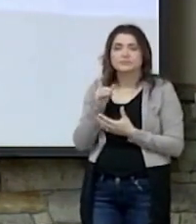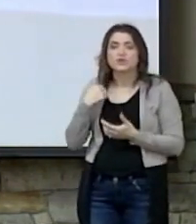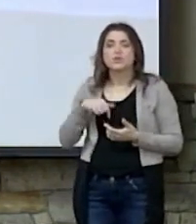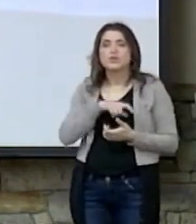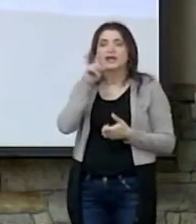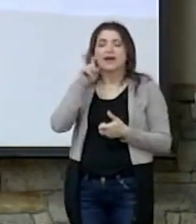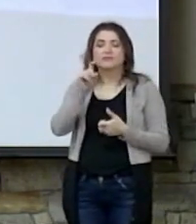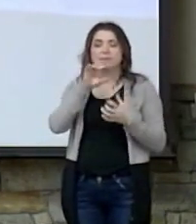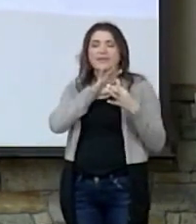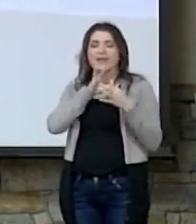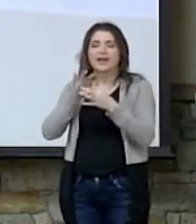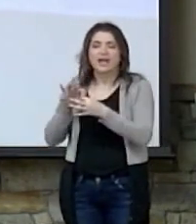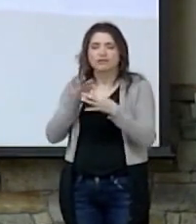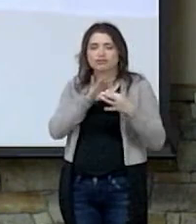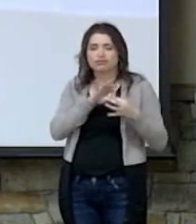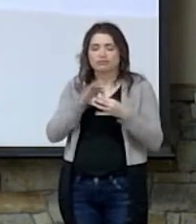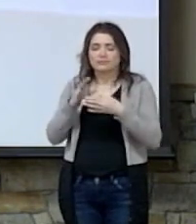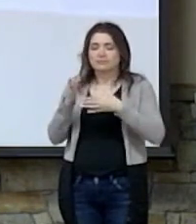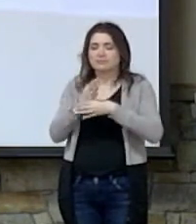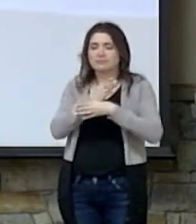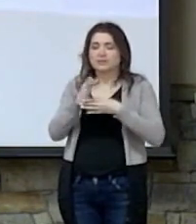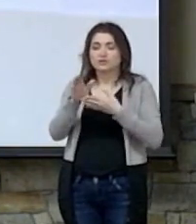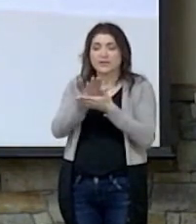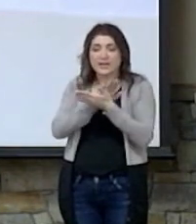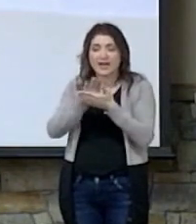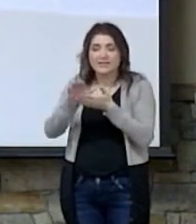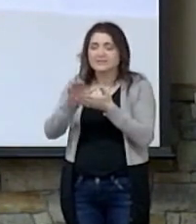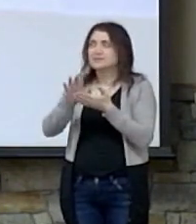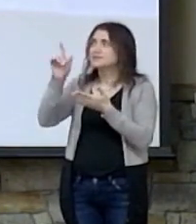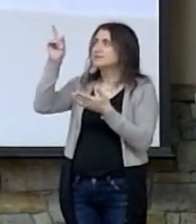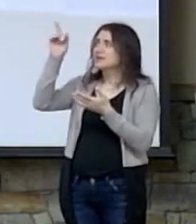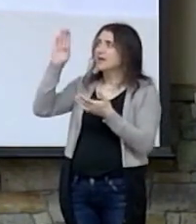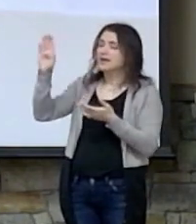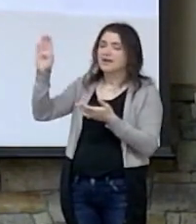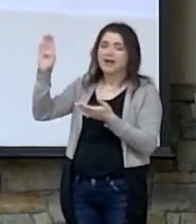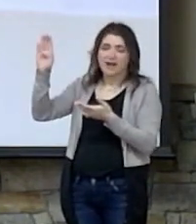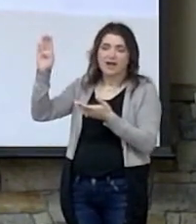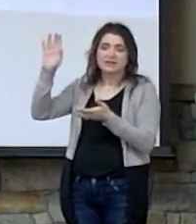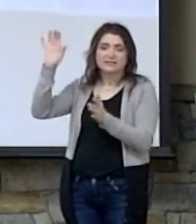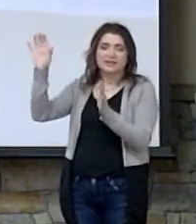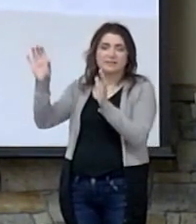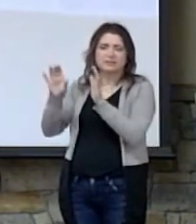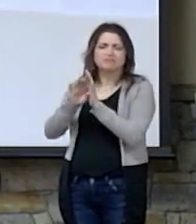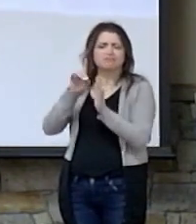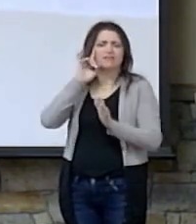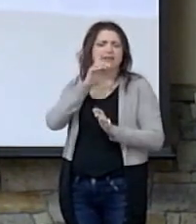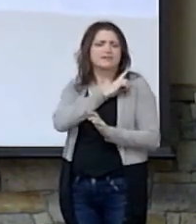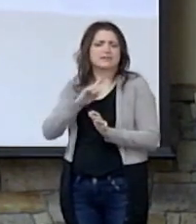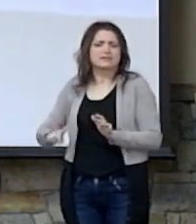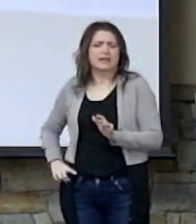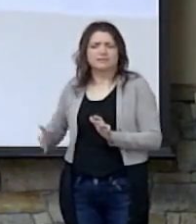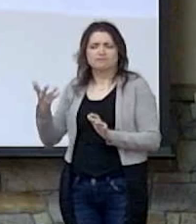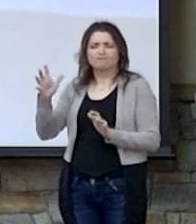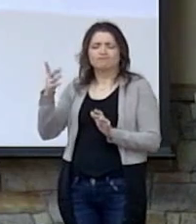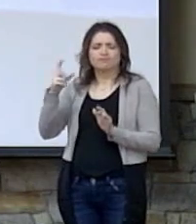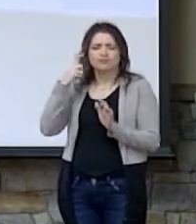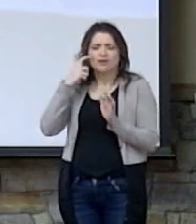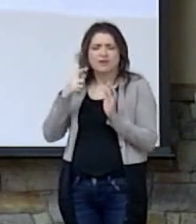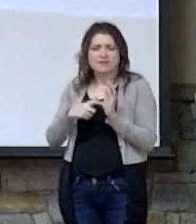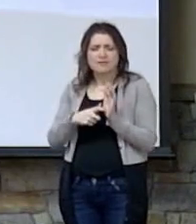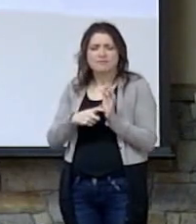the connection between kindness and God's image. I think David recognized that. That was really